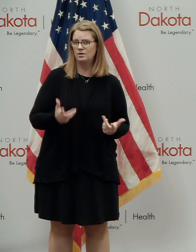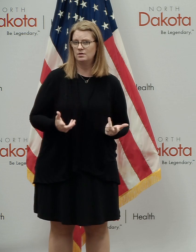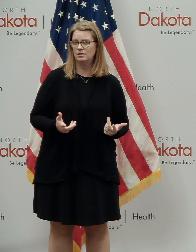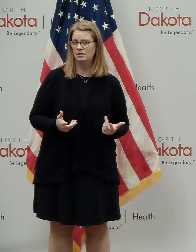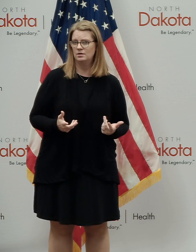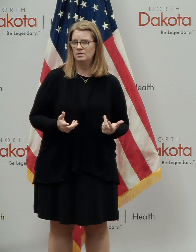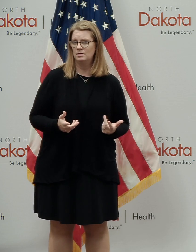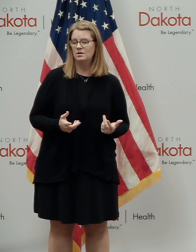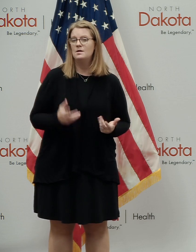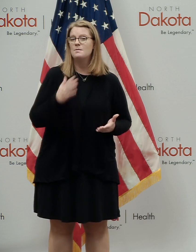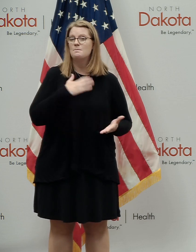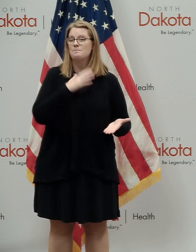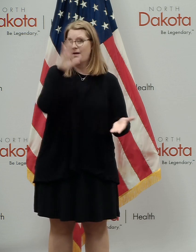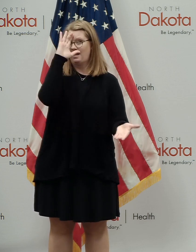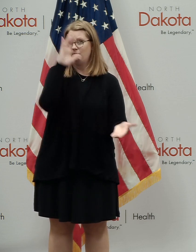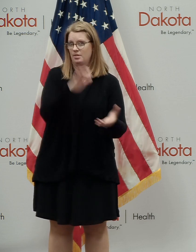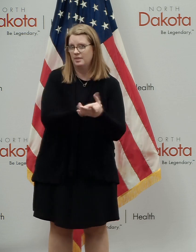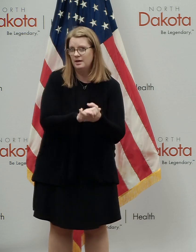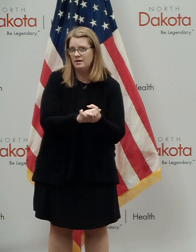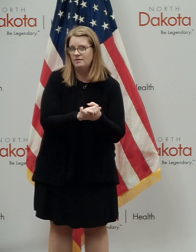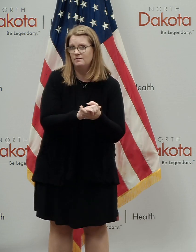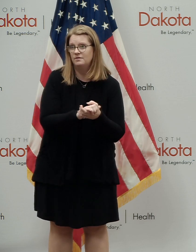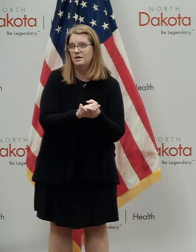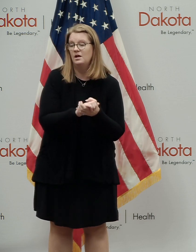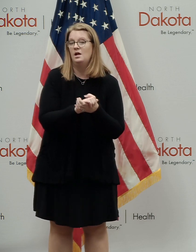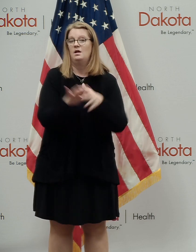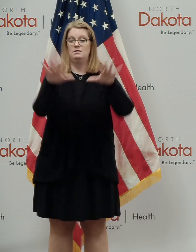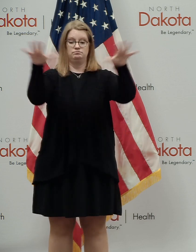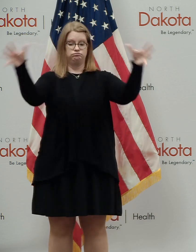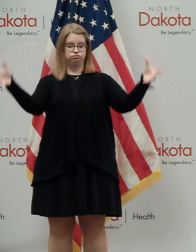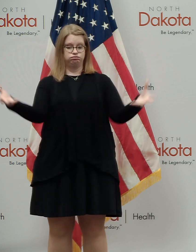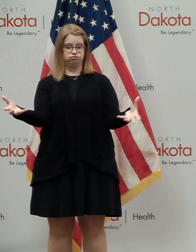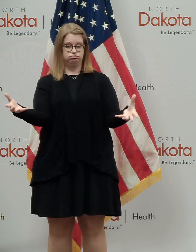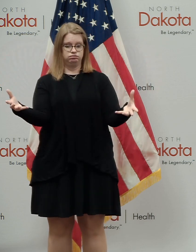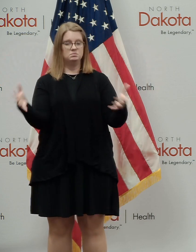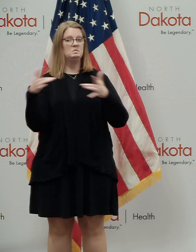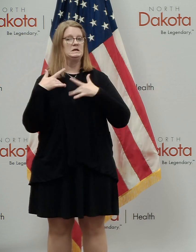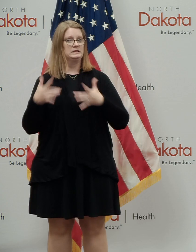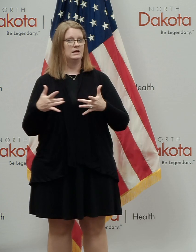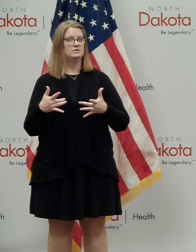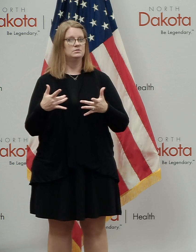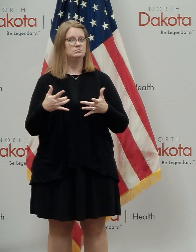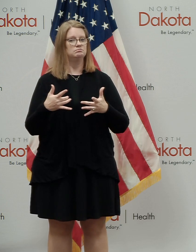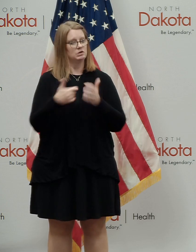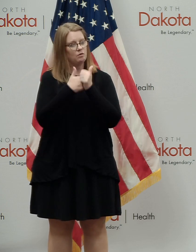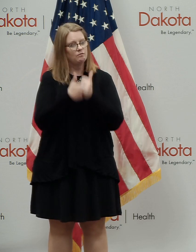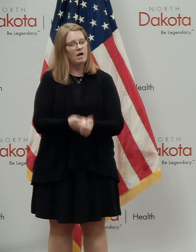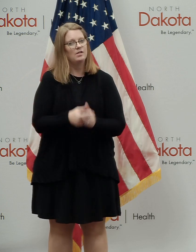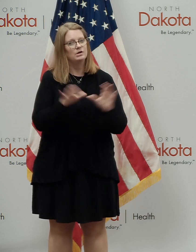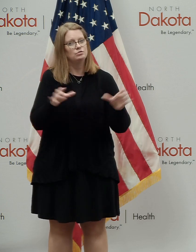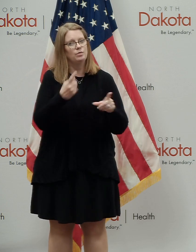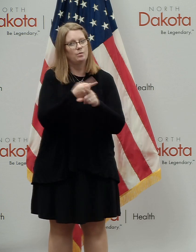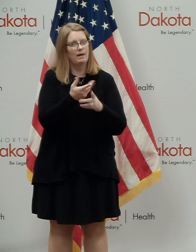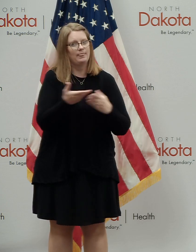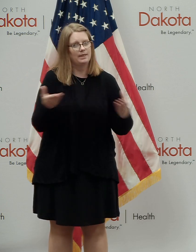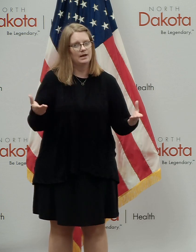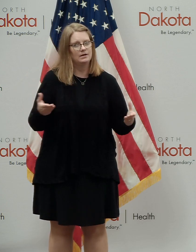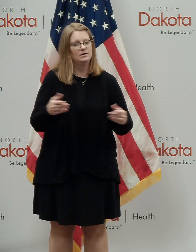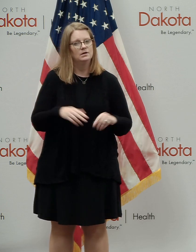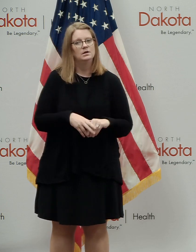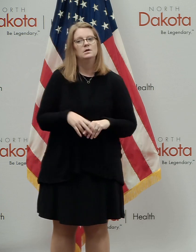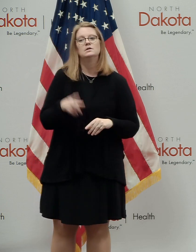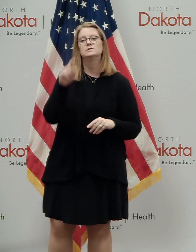the right thing as a population day in and day out better than most places. And so I think our